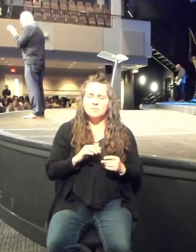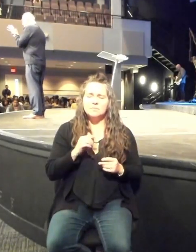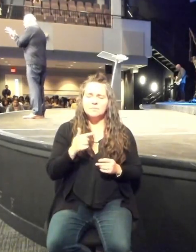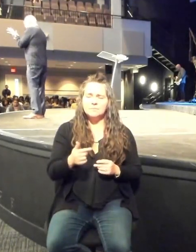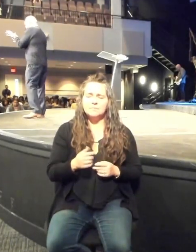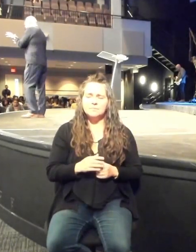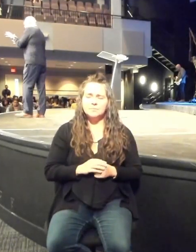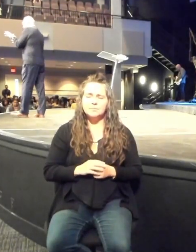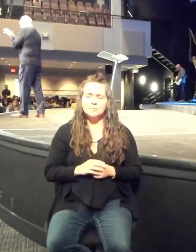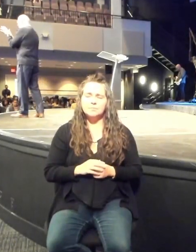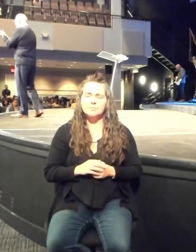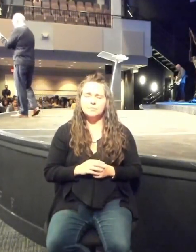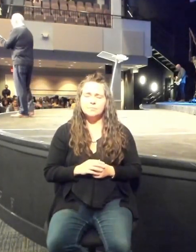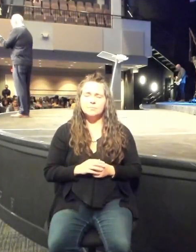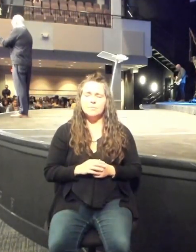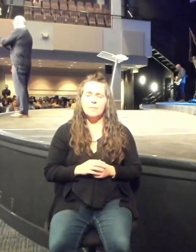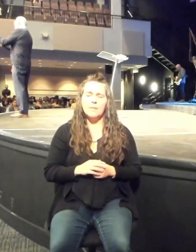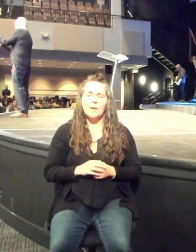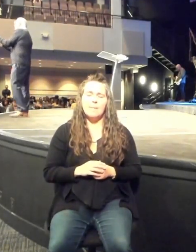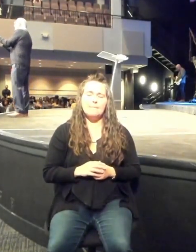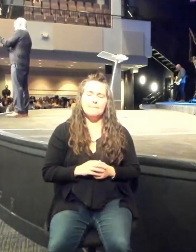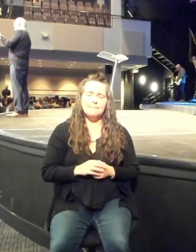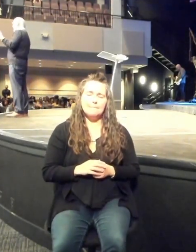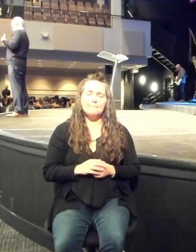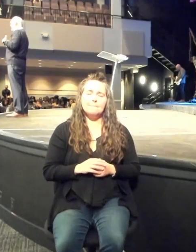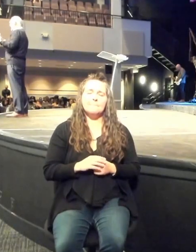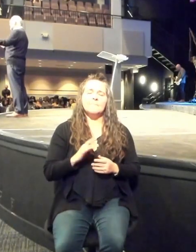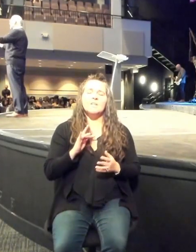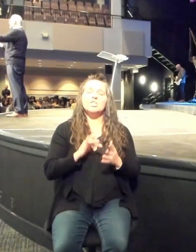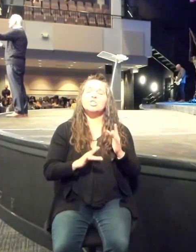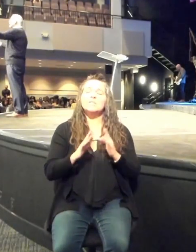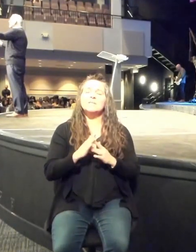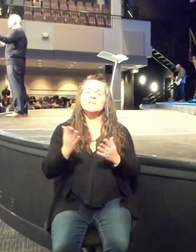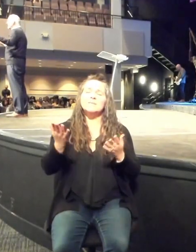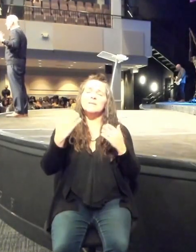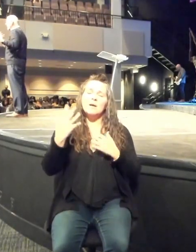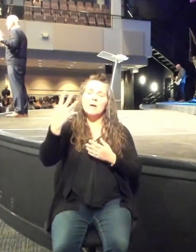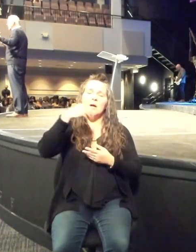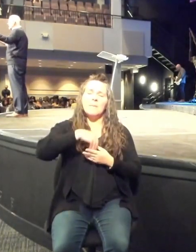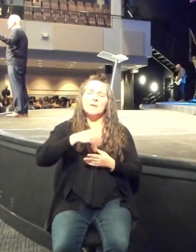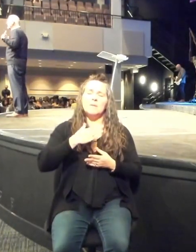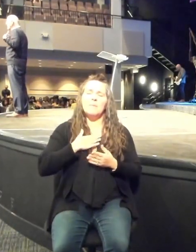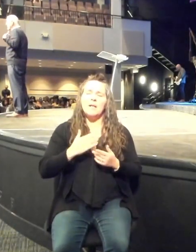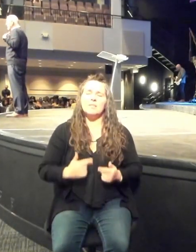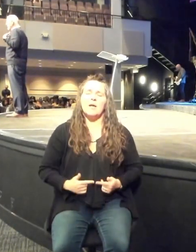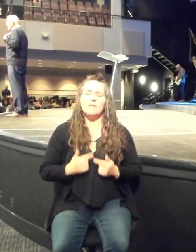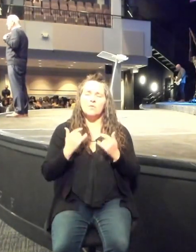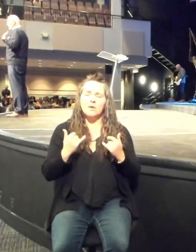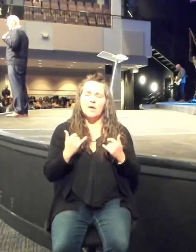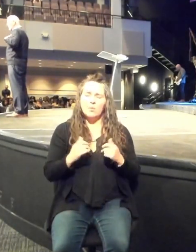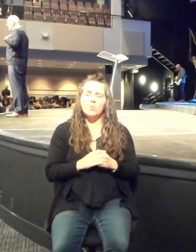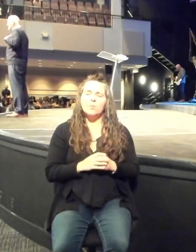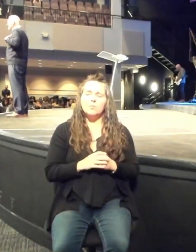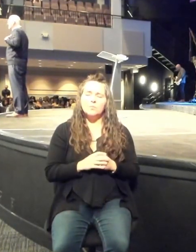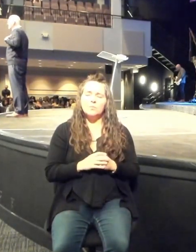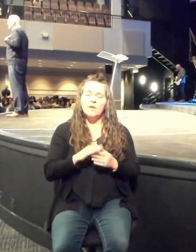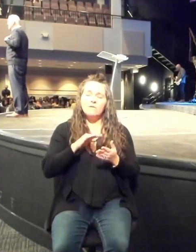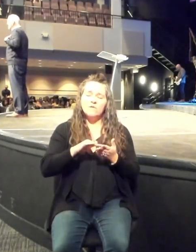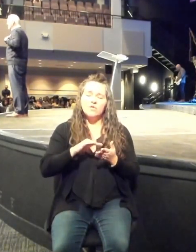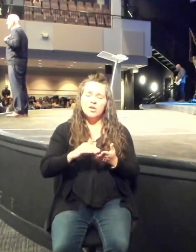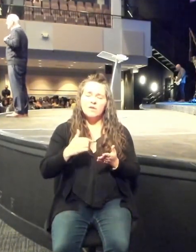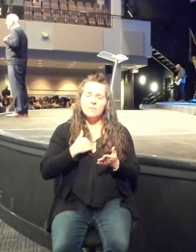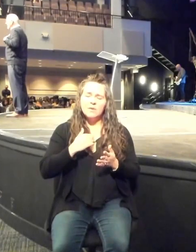Here you go. Whisper this prayer from your heart. Jesus, come into my life right now. Ask him in. Say, come into my life. Forgive me for all of my